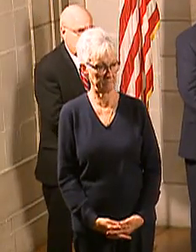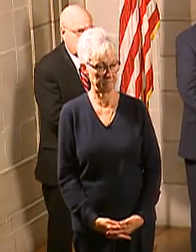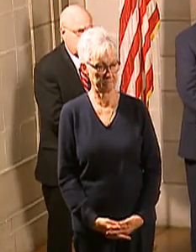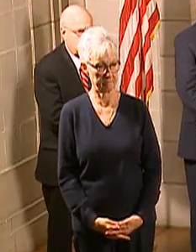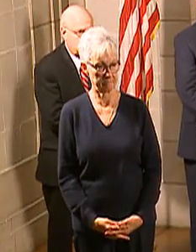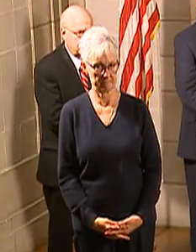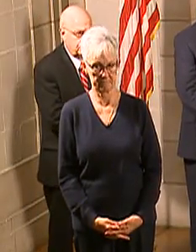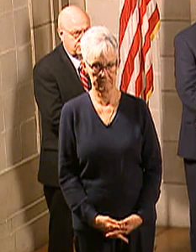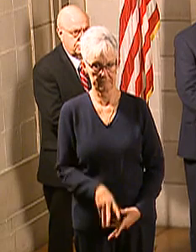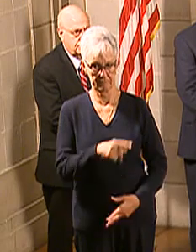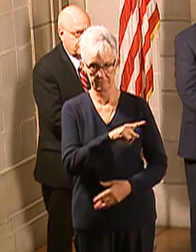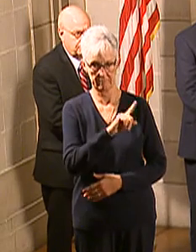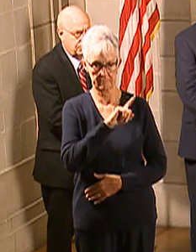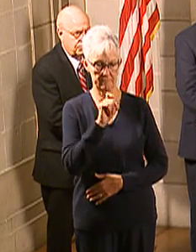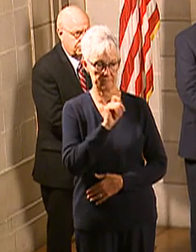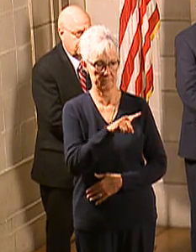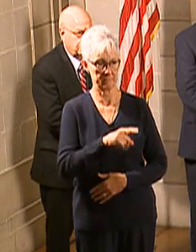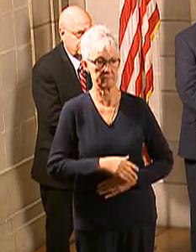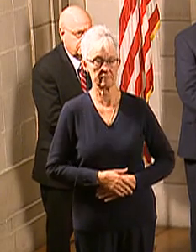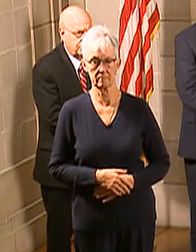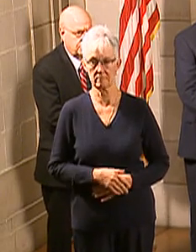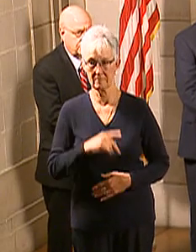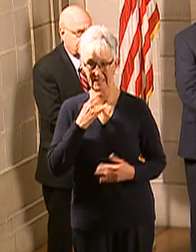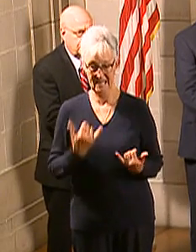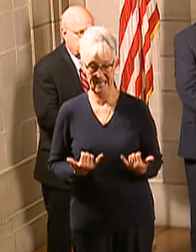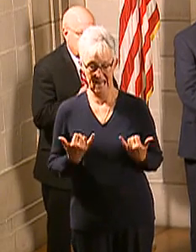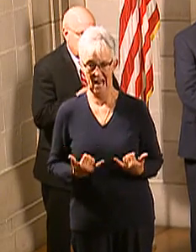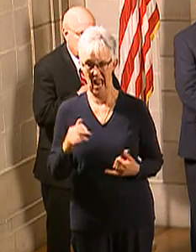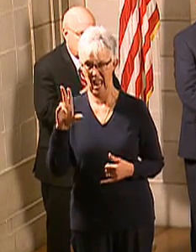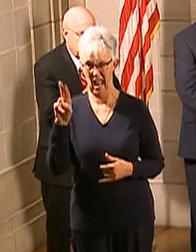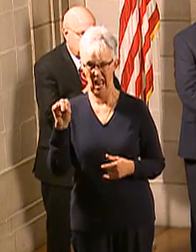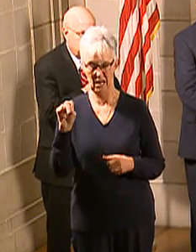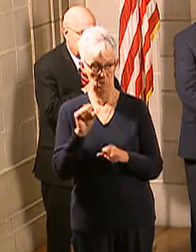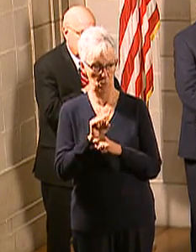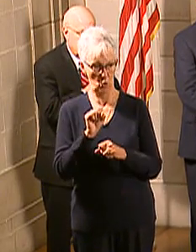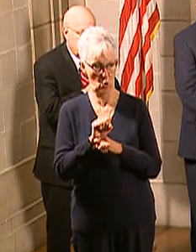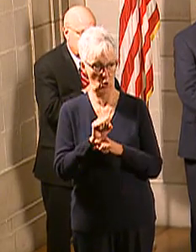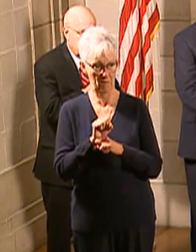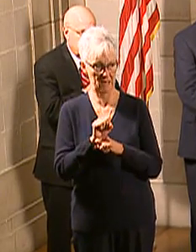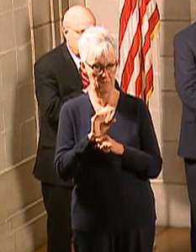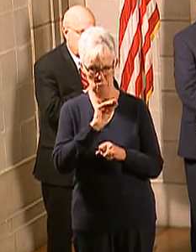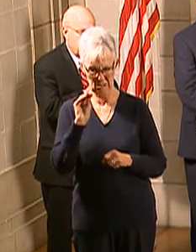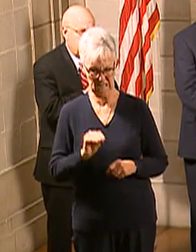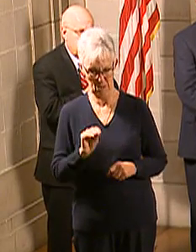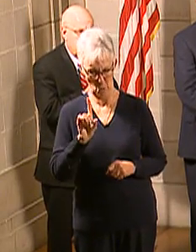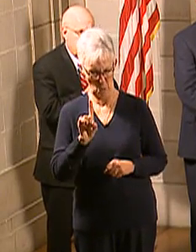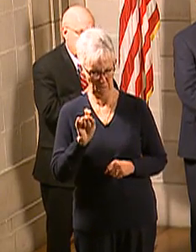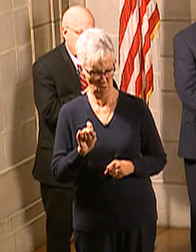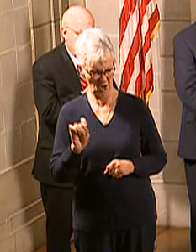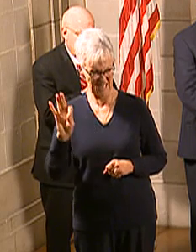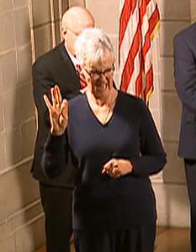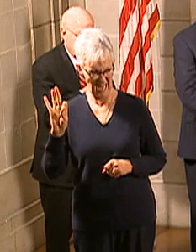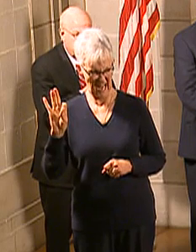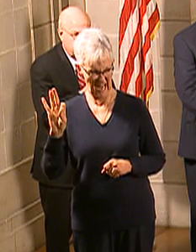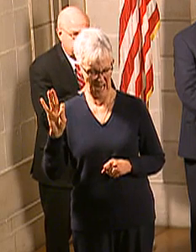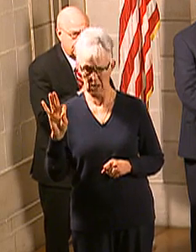Given the 1.9% unemployment rate, how much of a challenge is it to get people into these jobs? If you talk a little bit